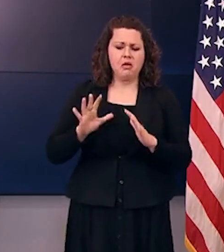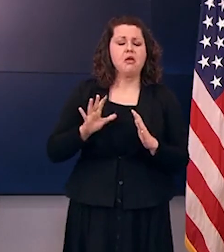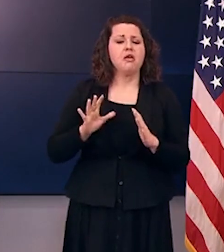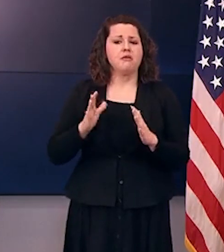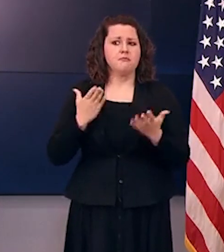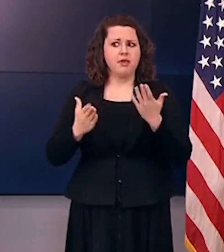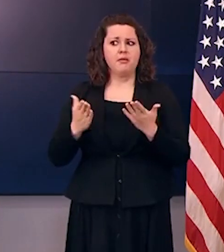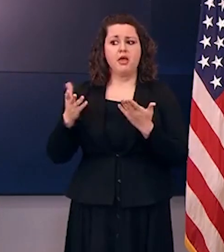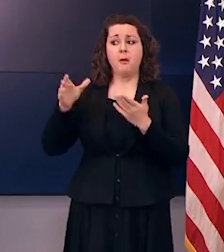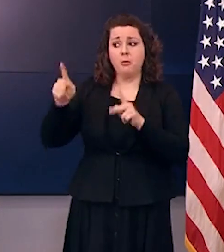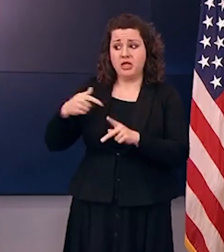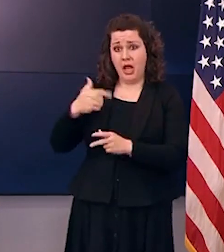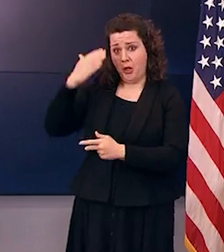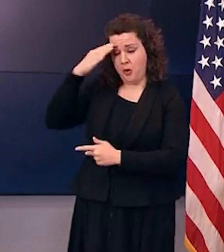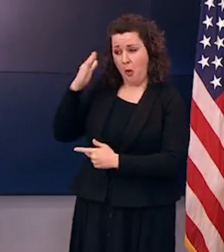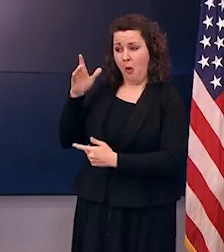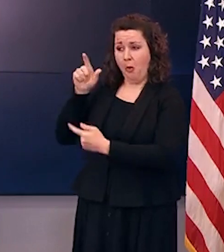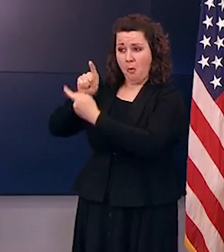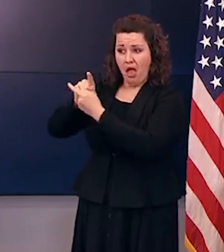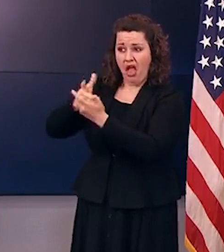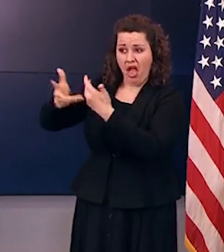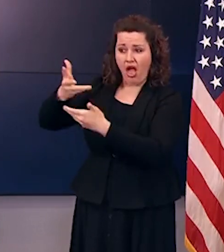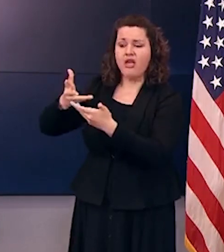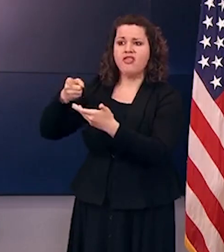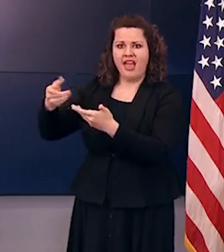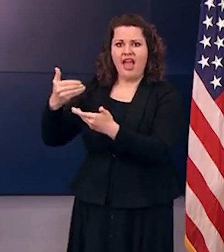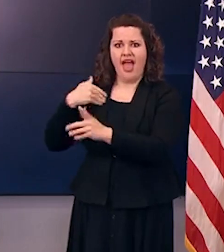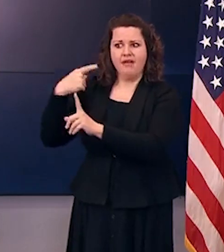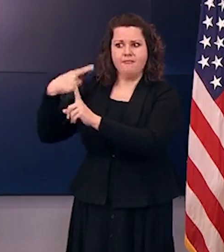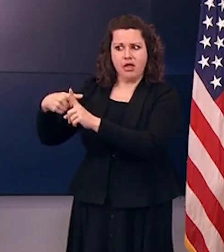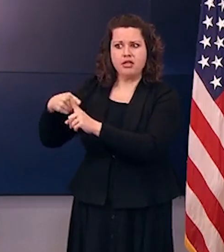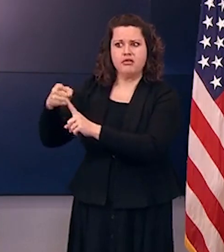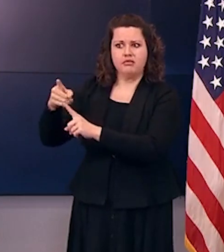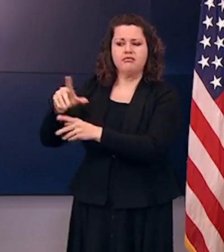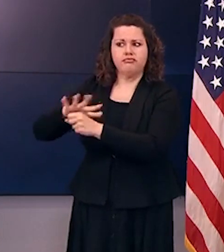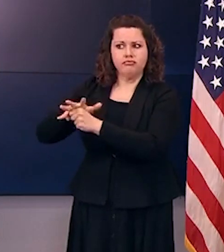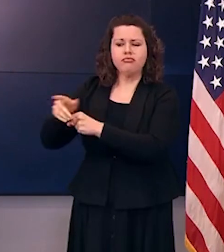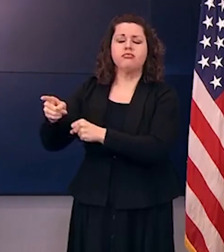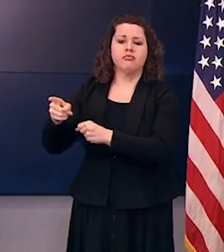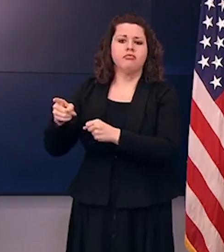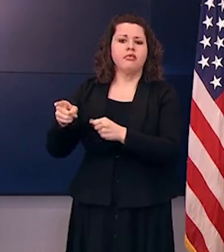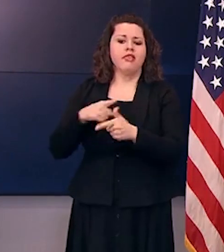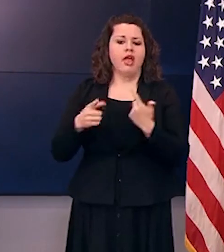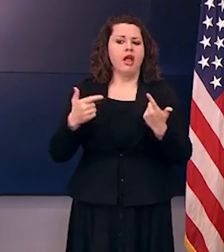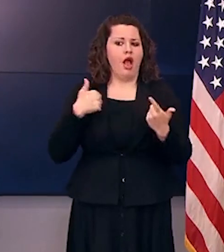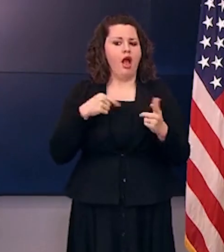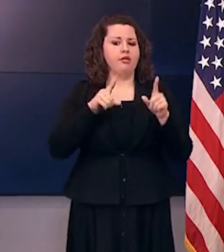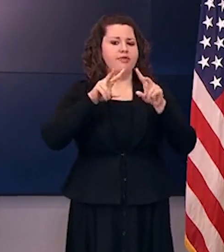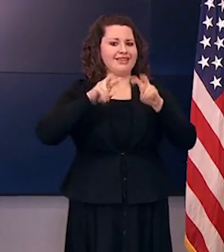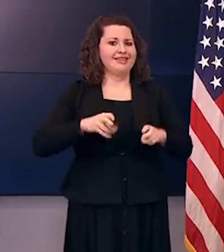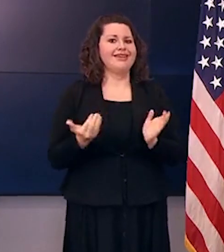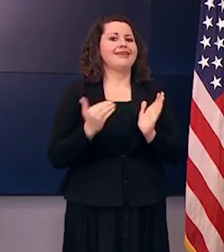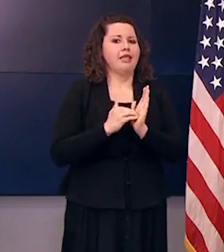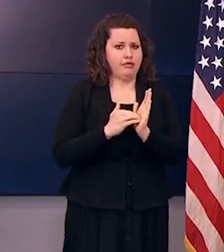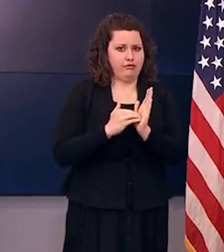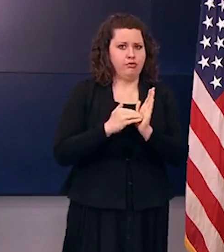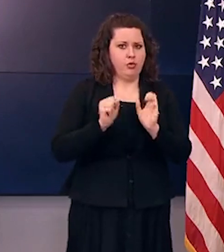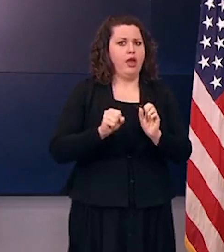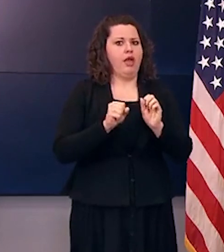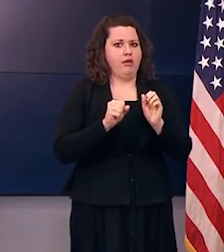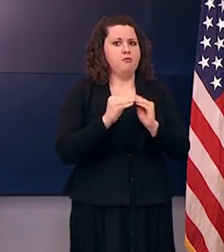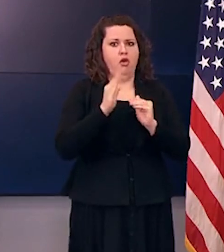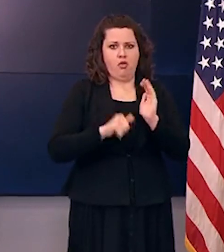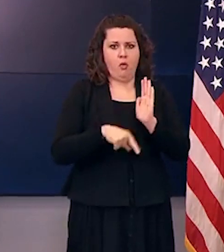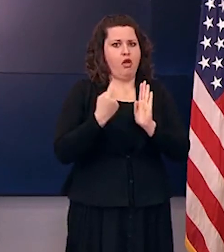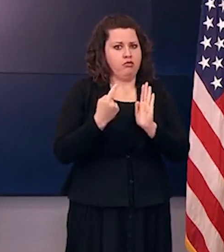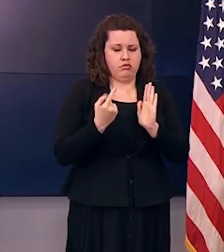someone that you've been in contact with has had COVID-19, then take the assessment again. So this is really a way to manage your health care through